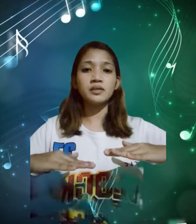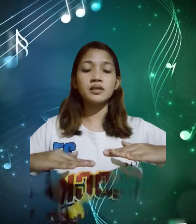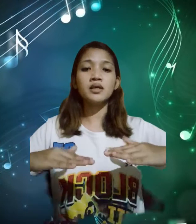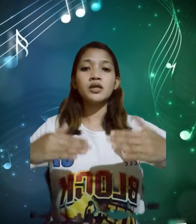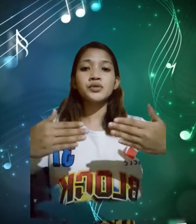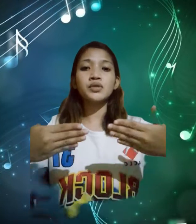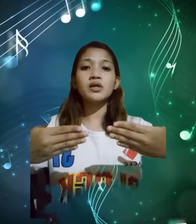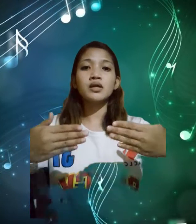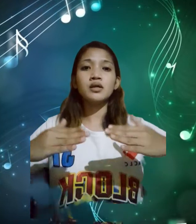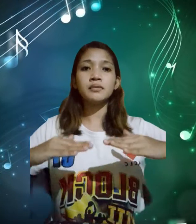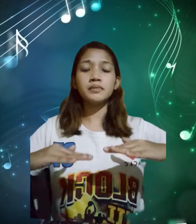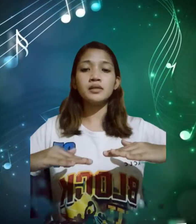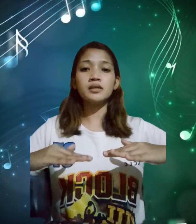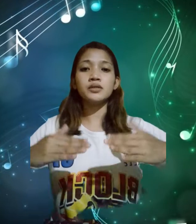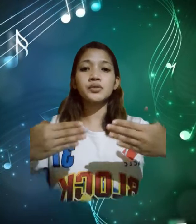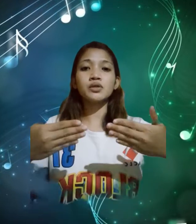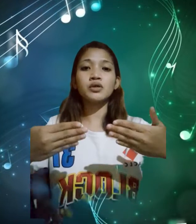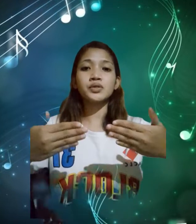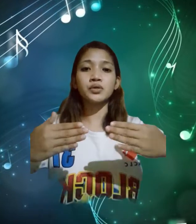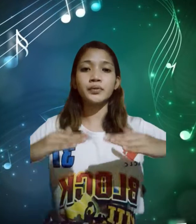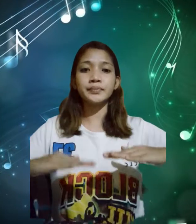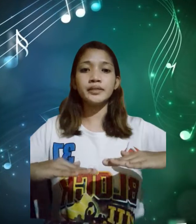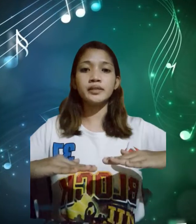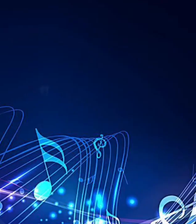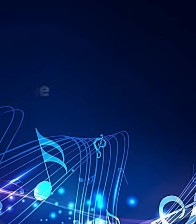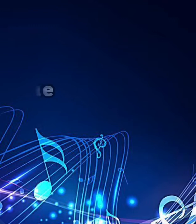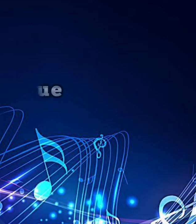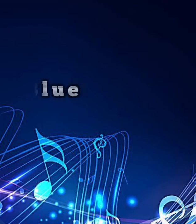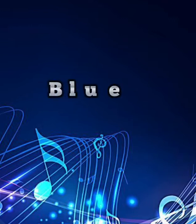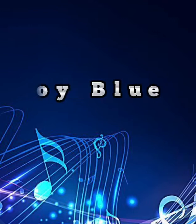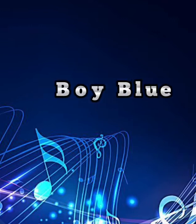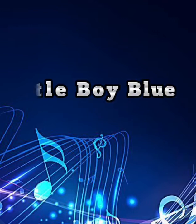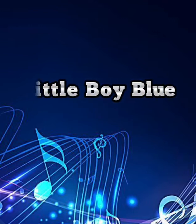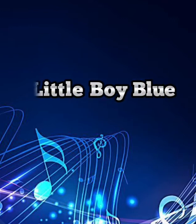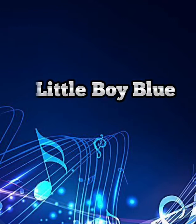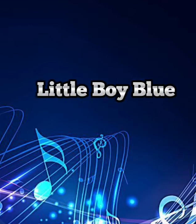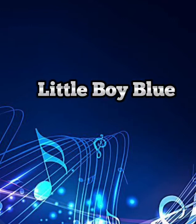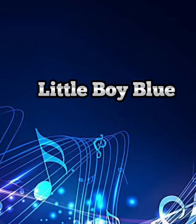saw me, saw me, saw me.